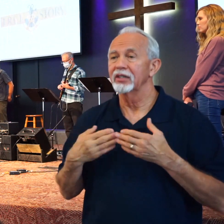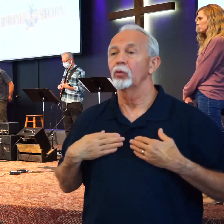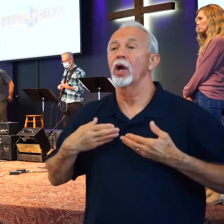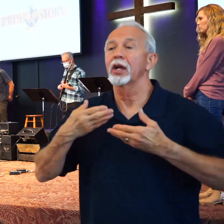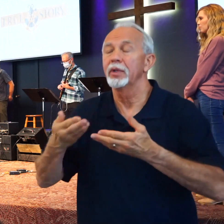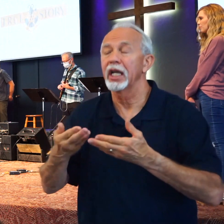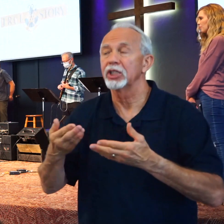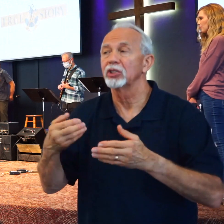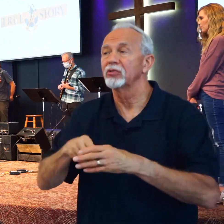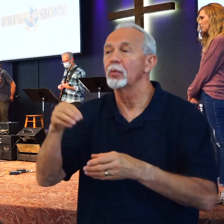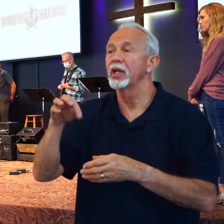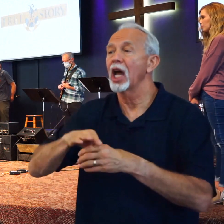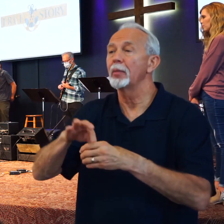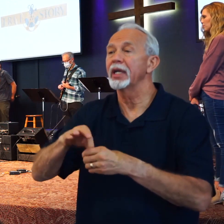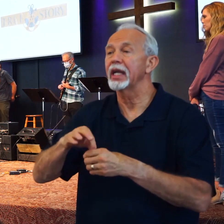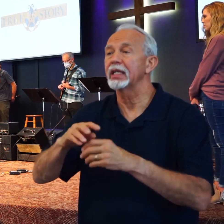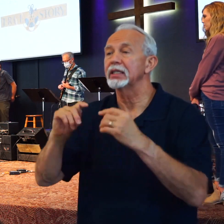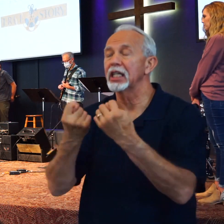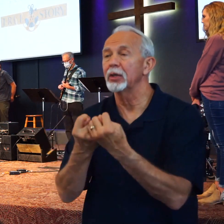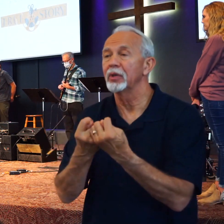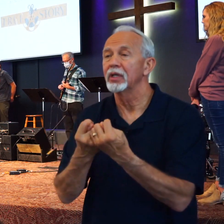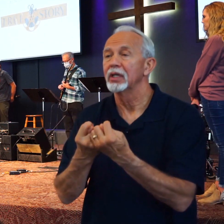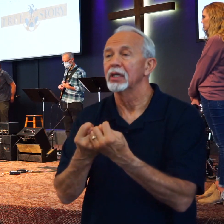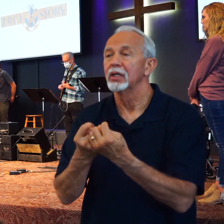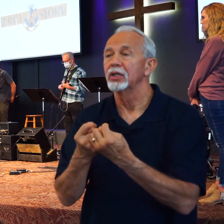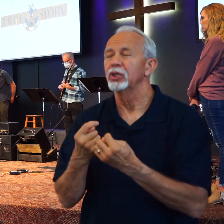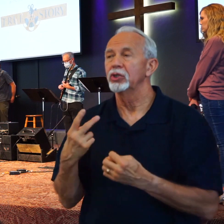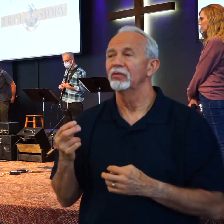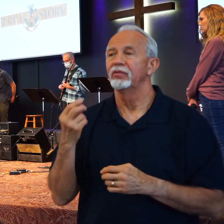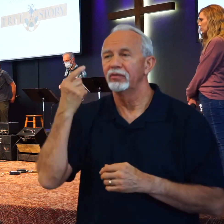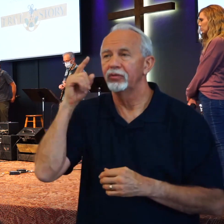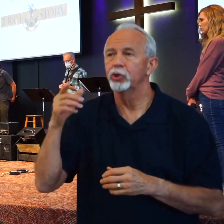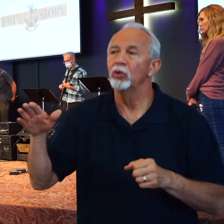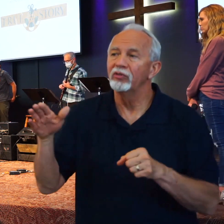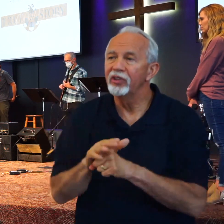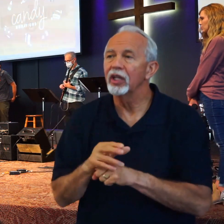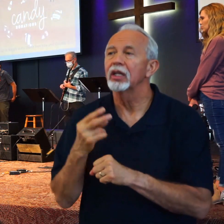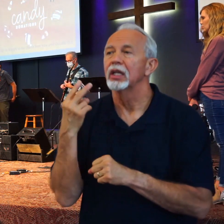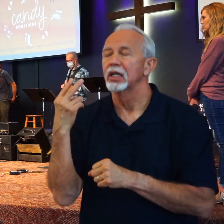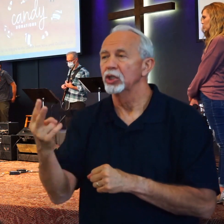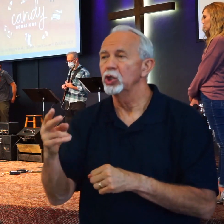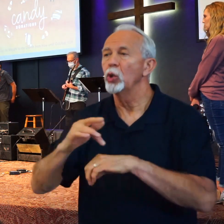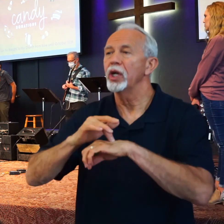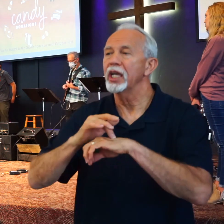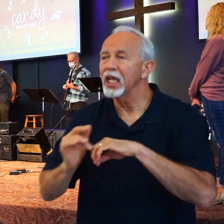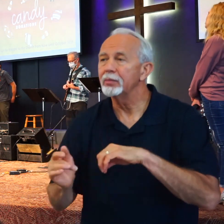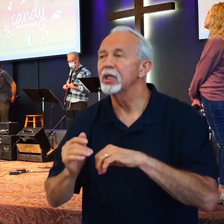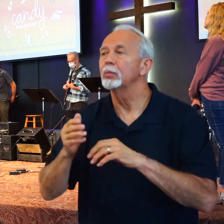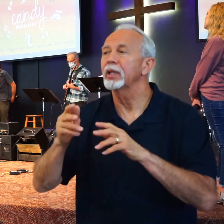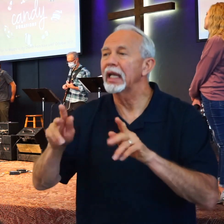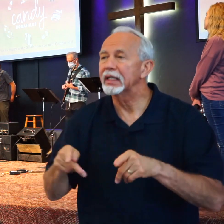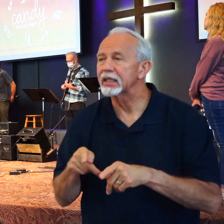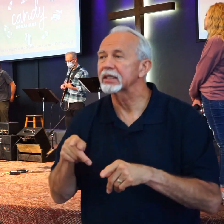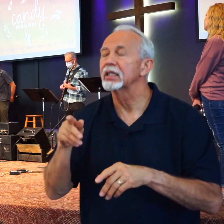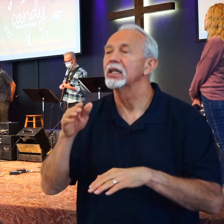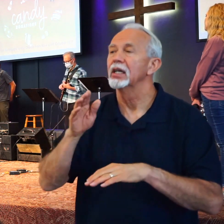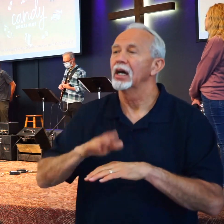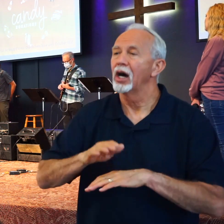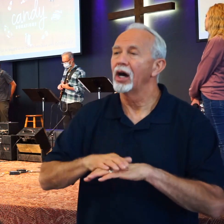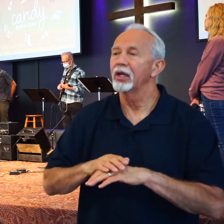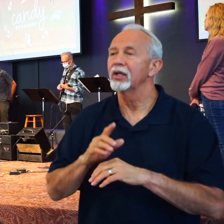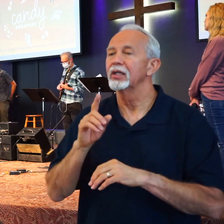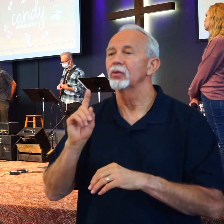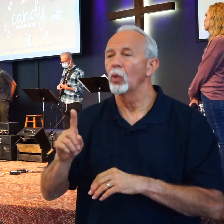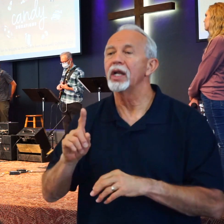the nominating team to fill two vacant spots on the benevolence team. So we're going to receive a